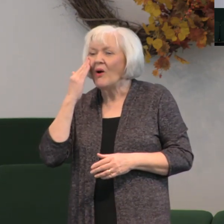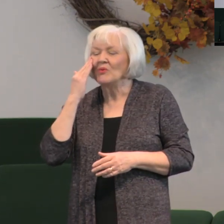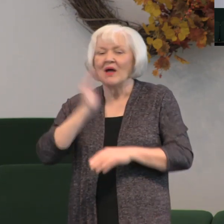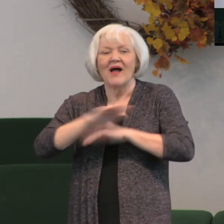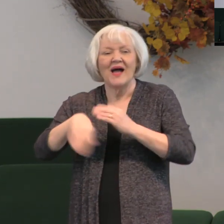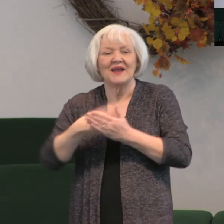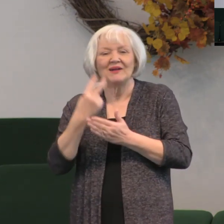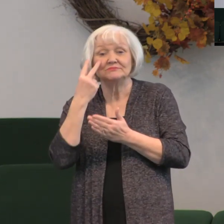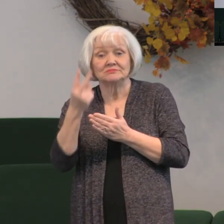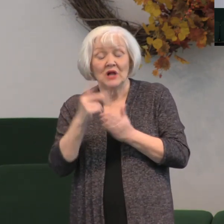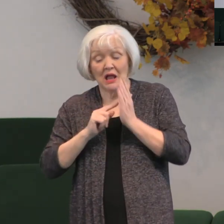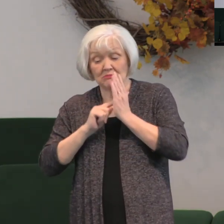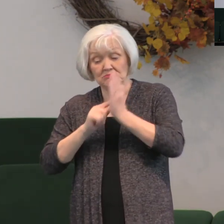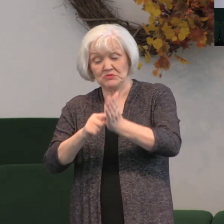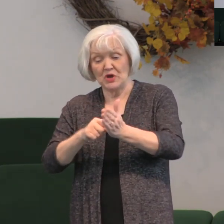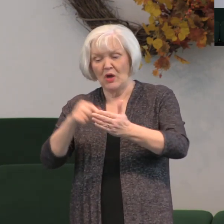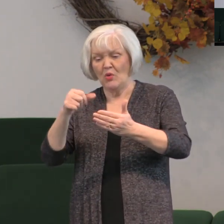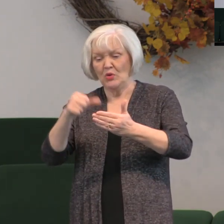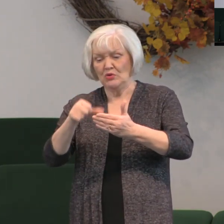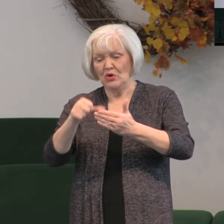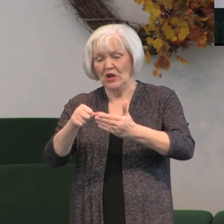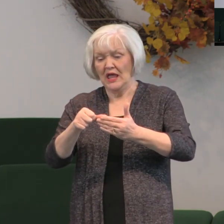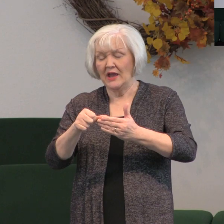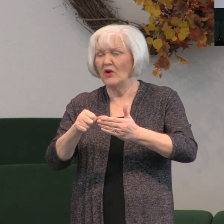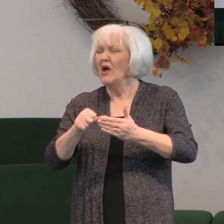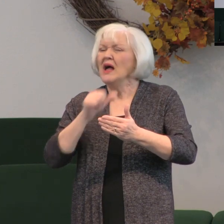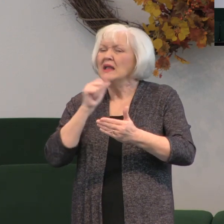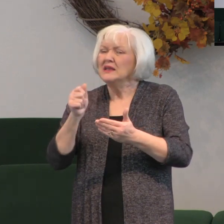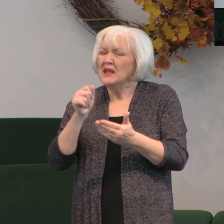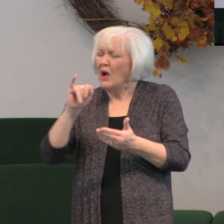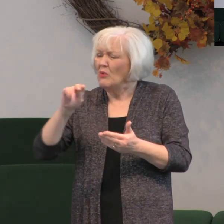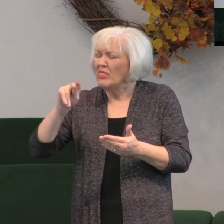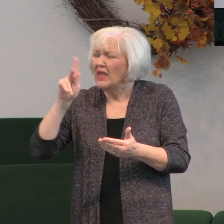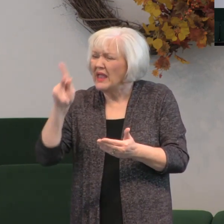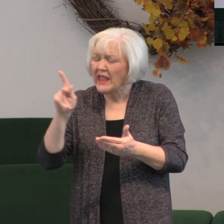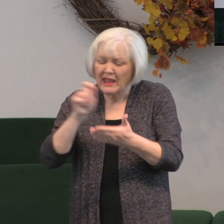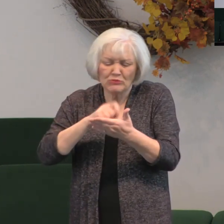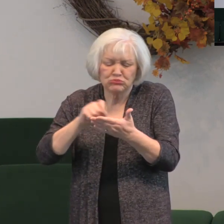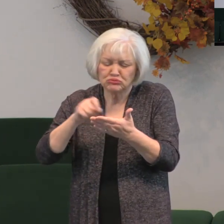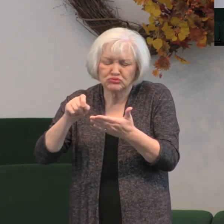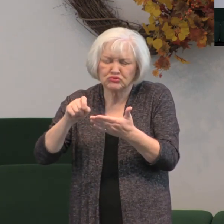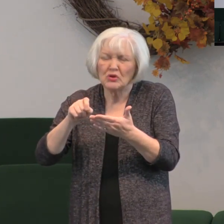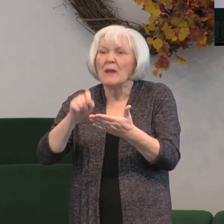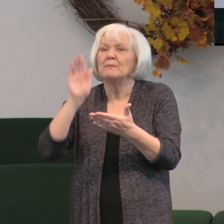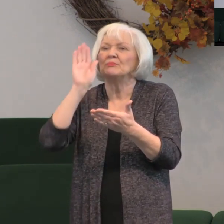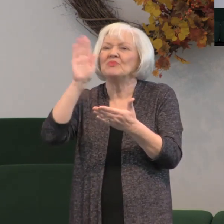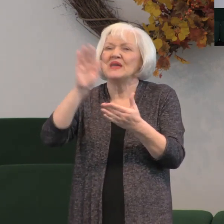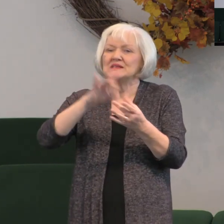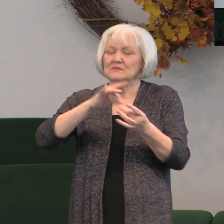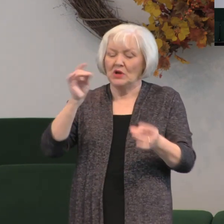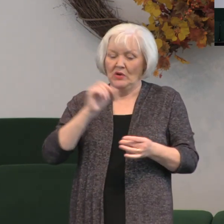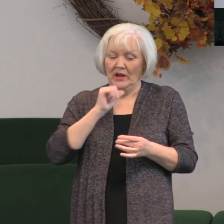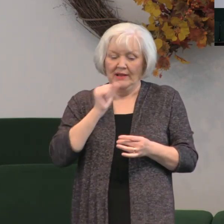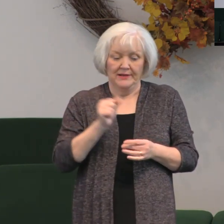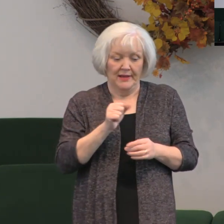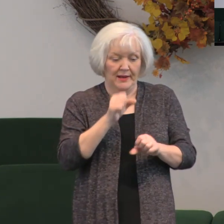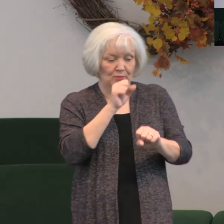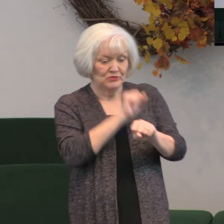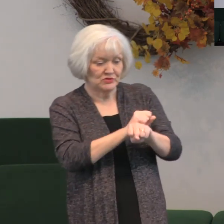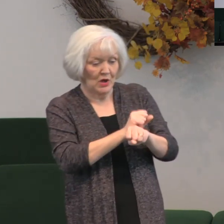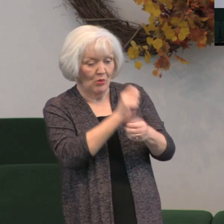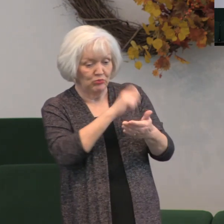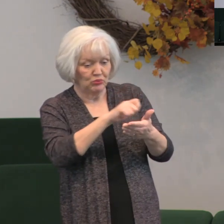Christ delivered by us written not with ink but with the Spirit of the living God. Not on tablets of stone but on tablets